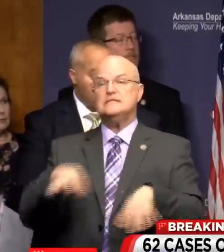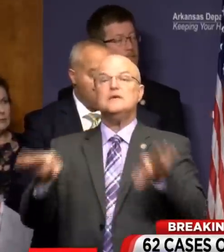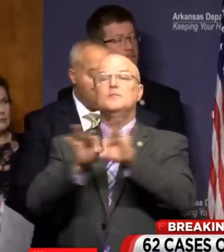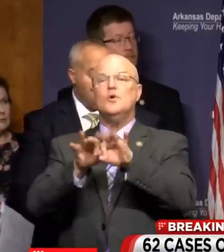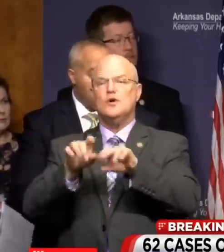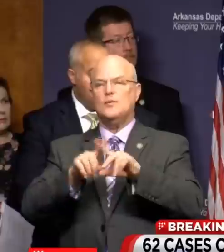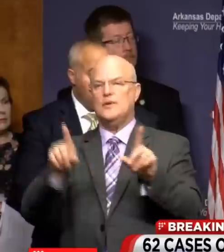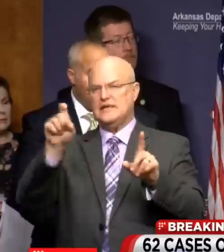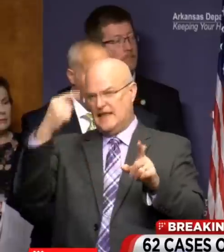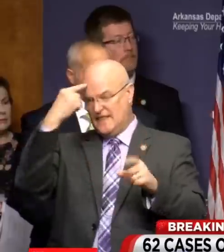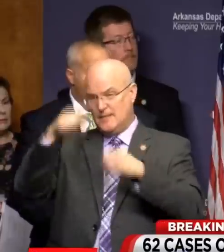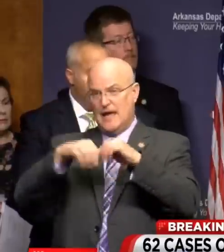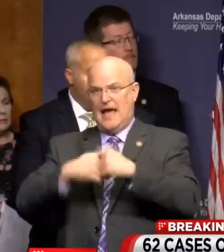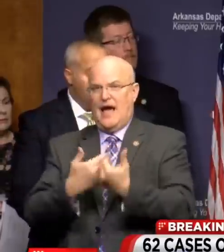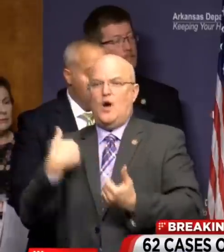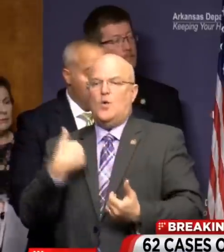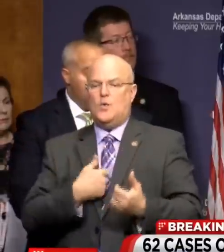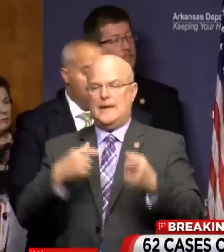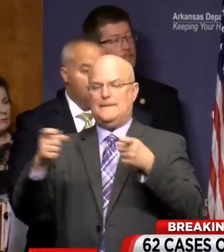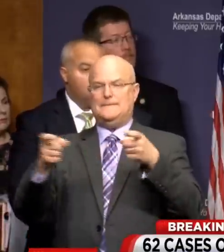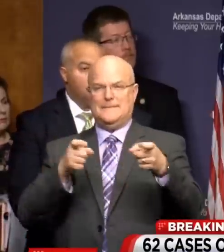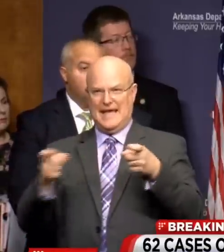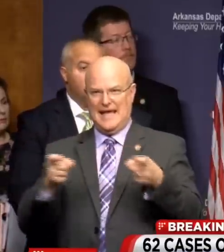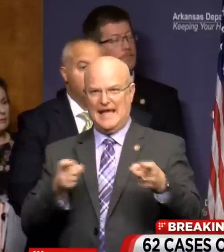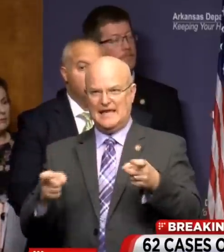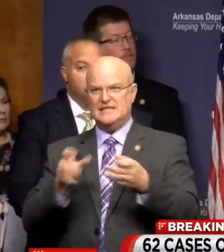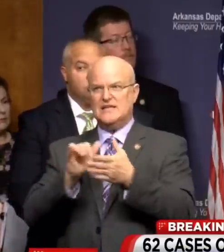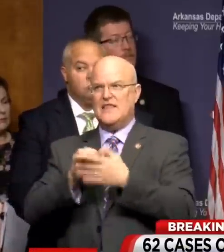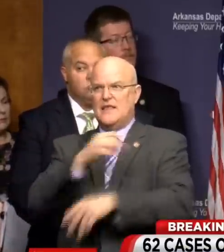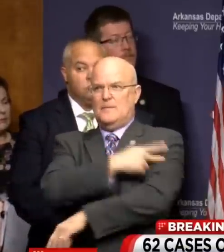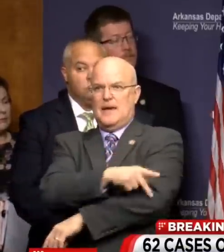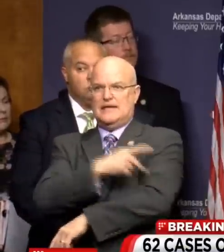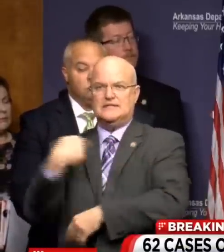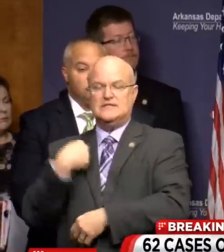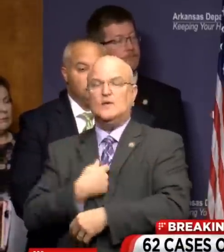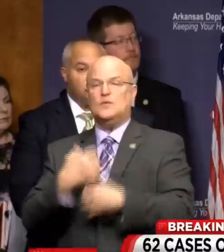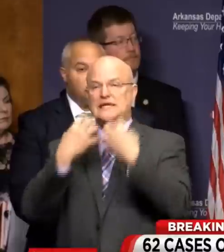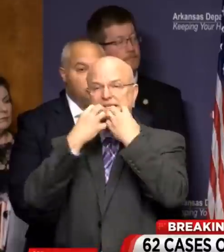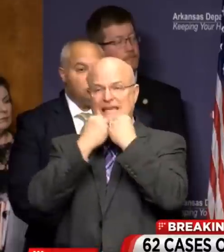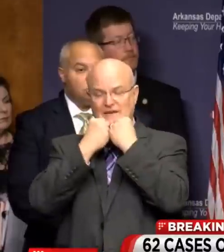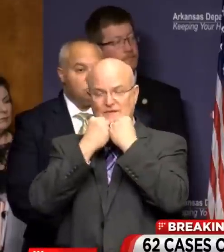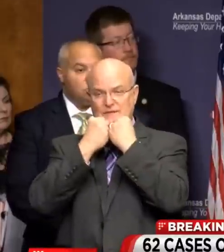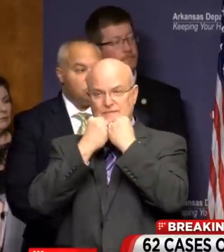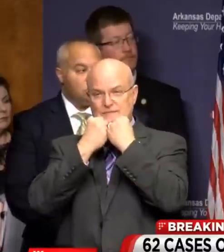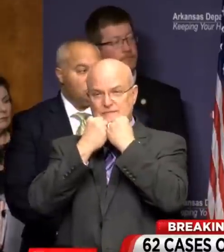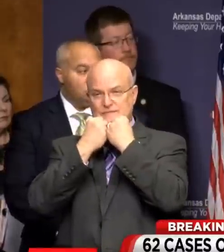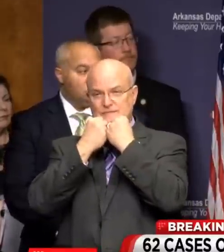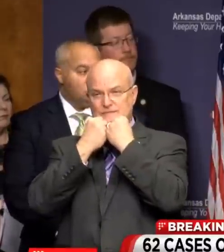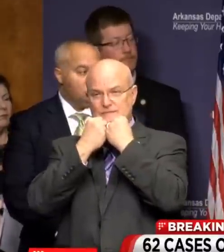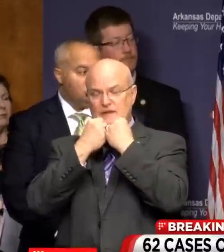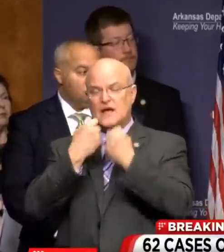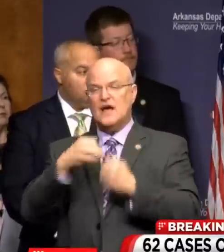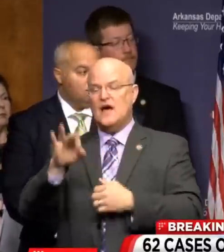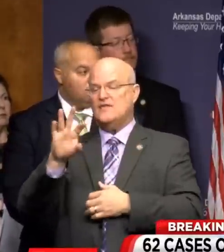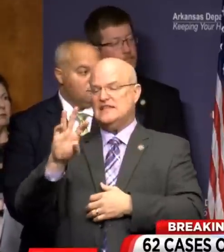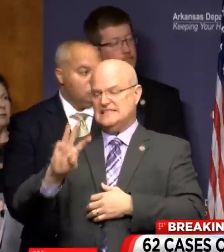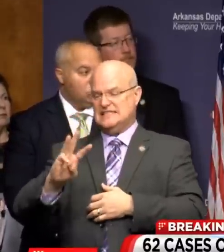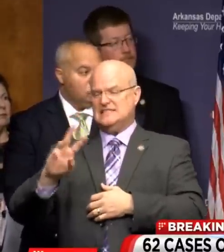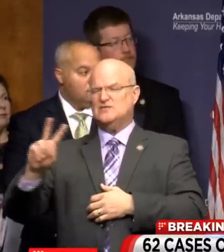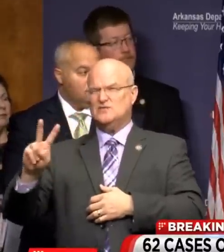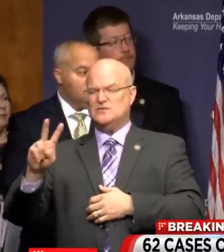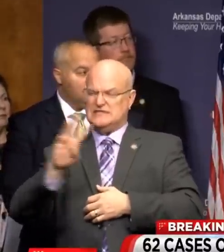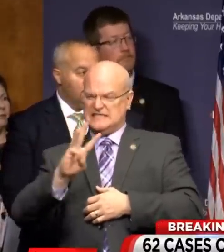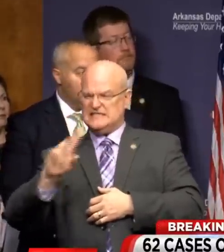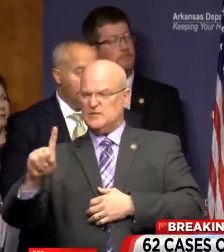important, but also we need to think about how we manage the patients that we care for. Of the